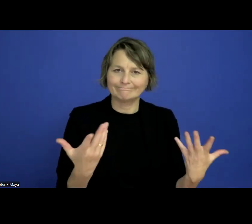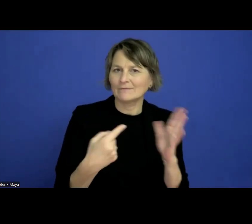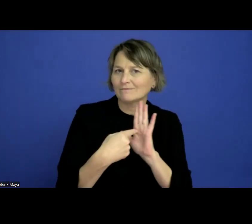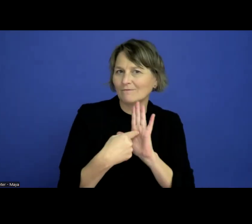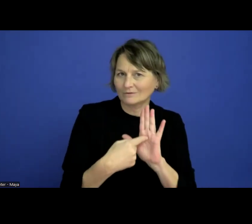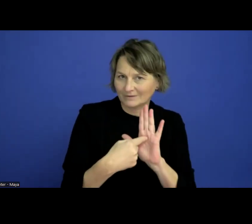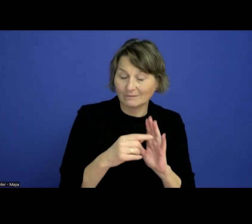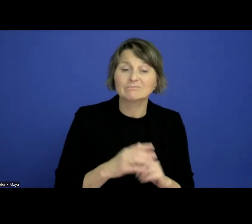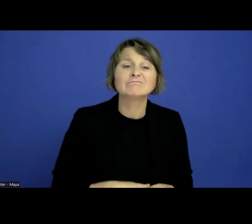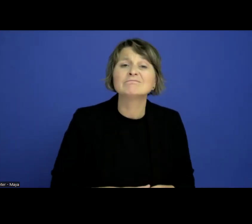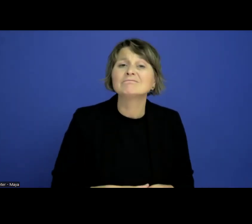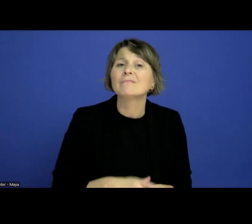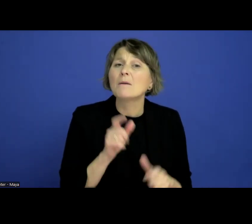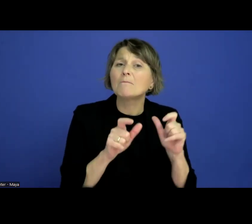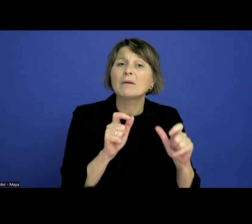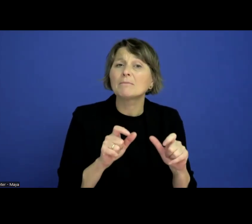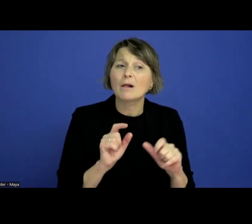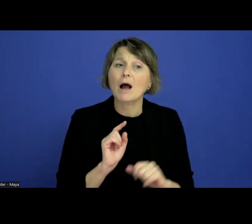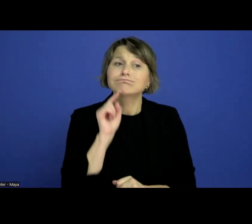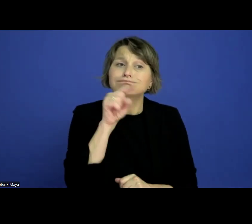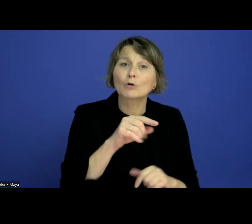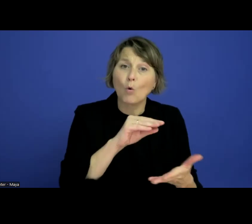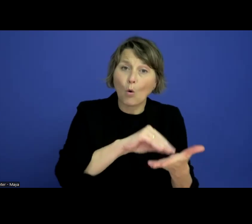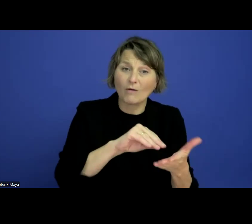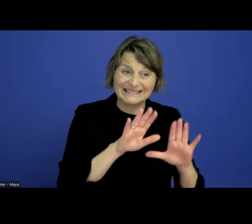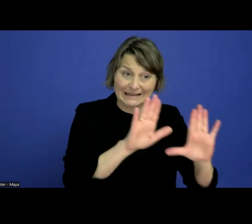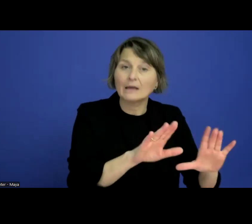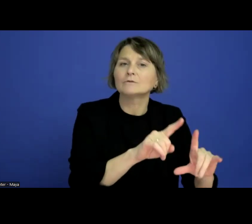work options from the home of the